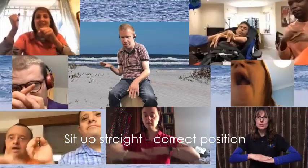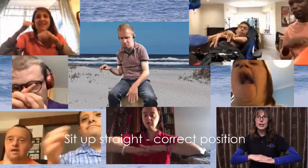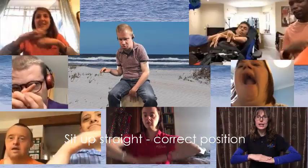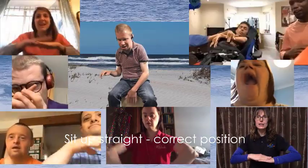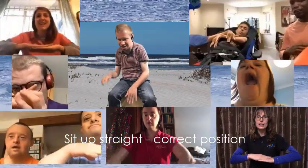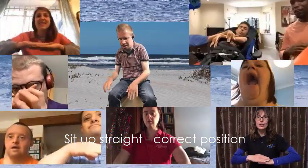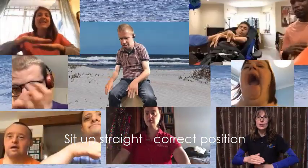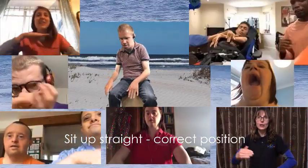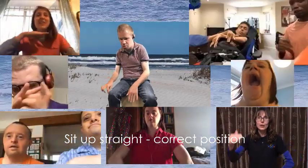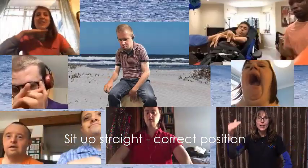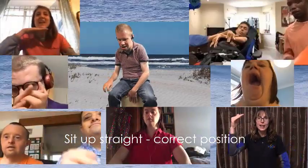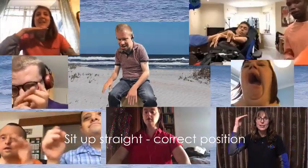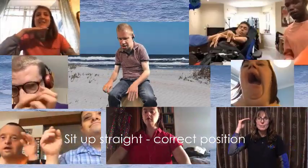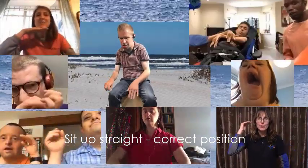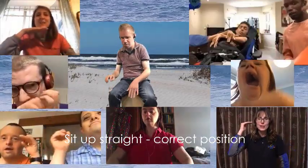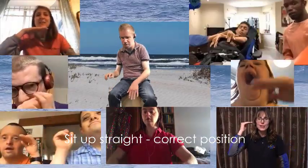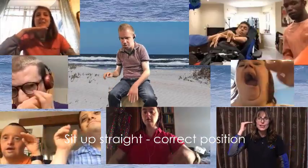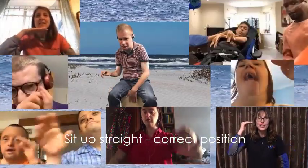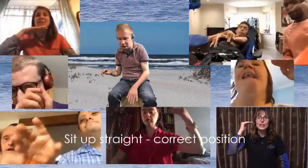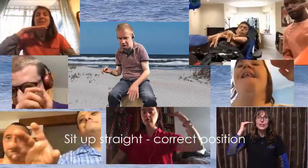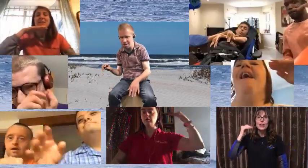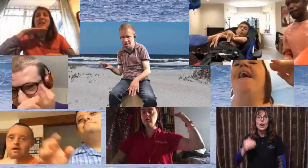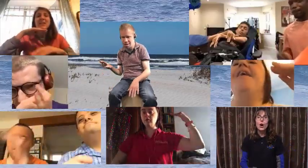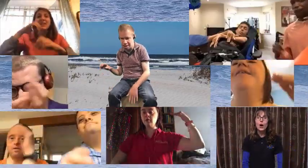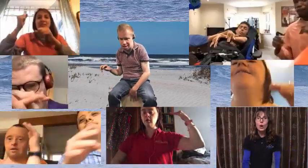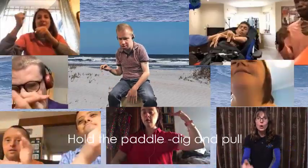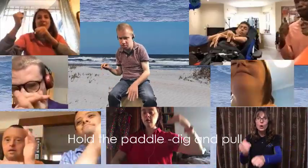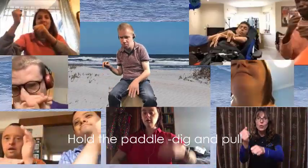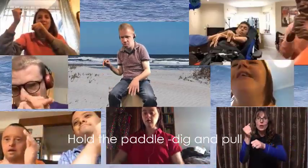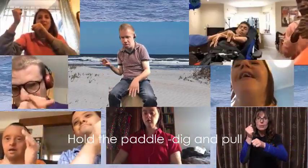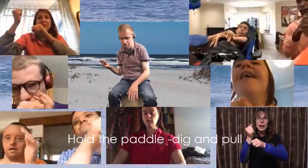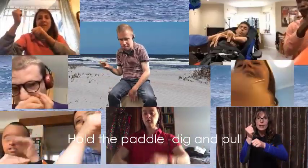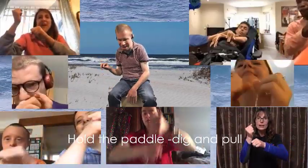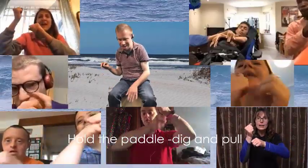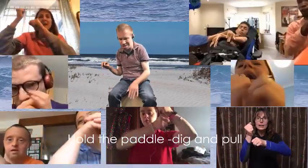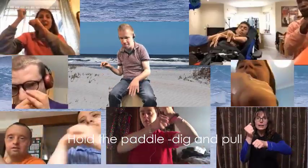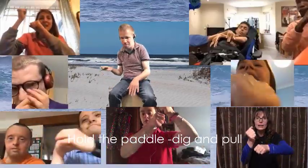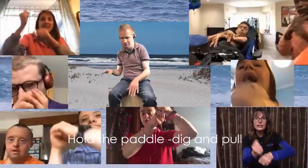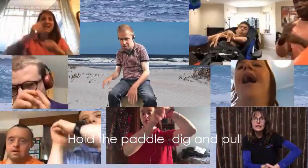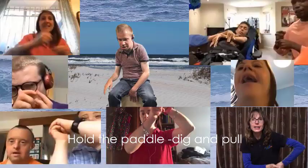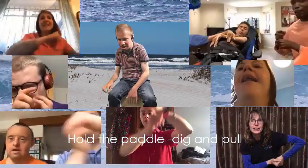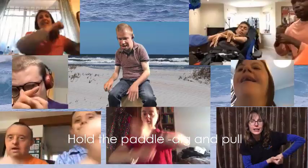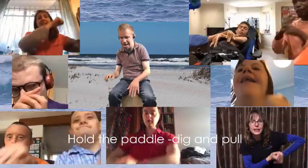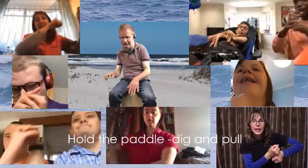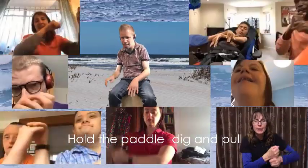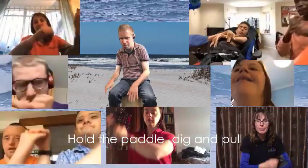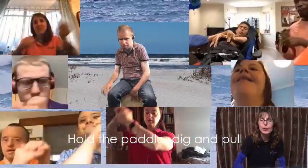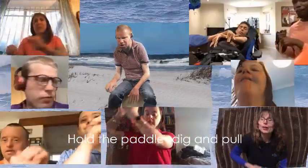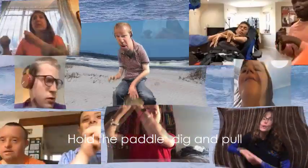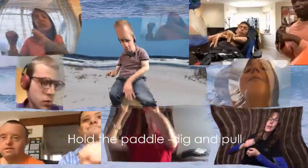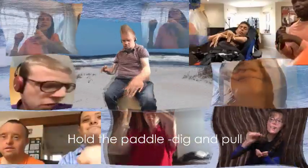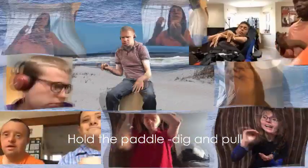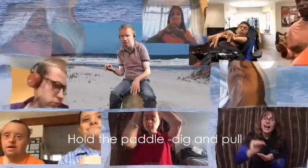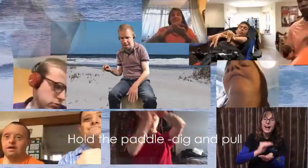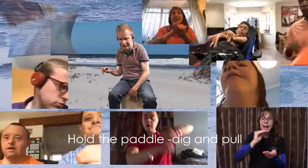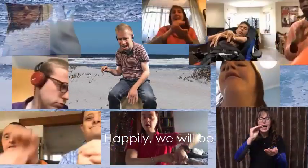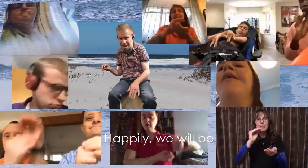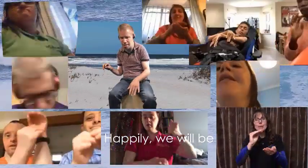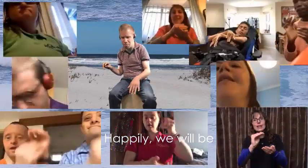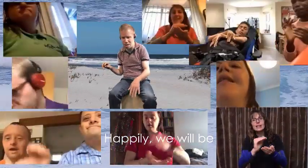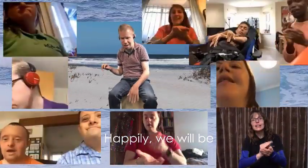Sit up straight, correct position. Hold the paddle, dig and pull,